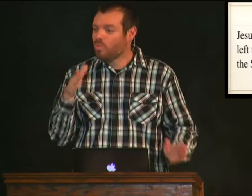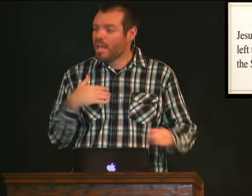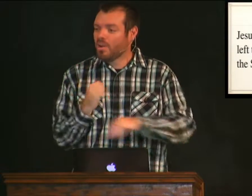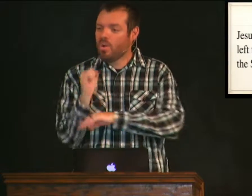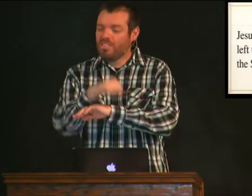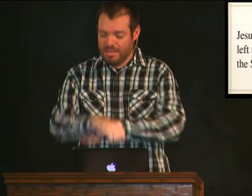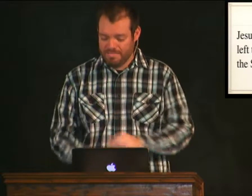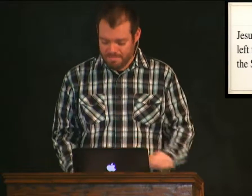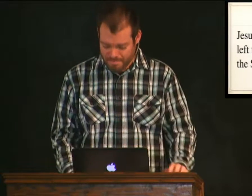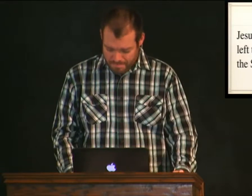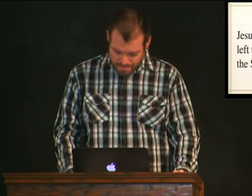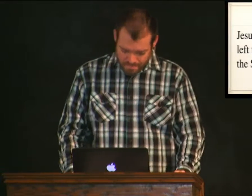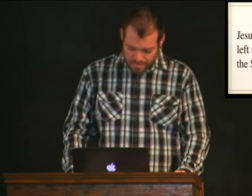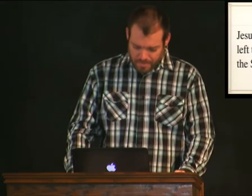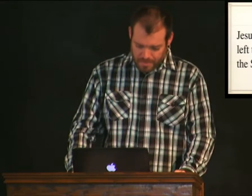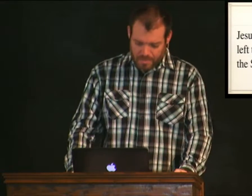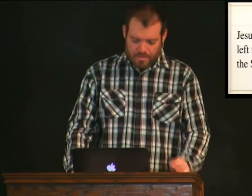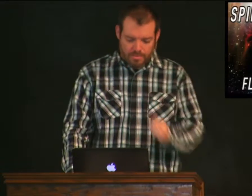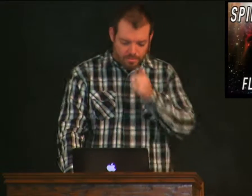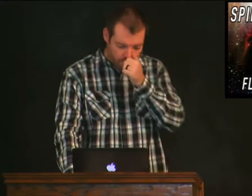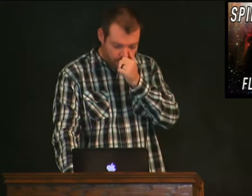The only way I can overcome.